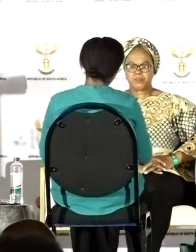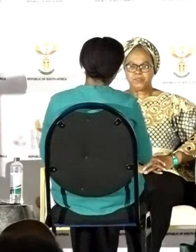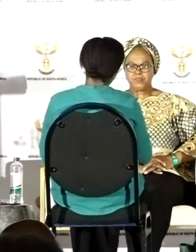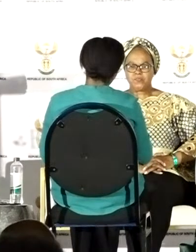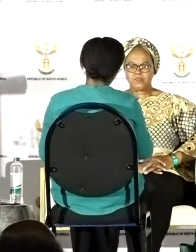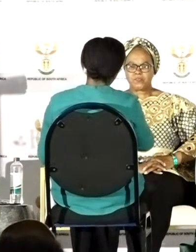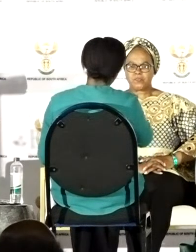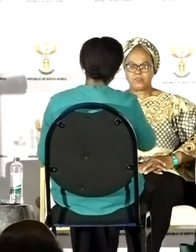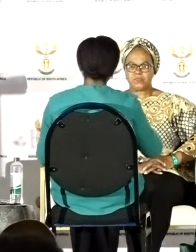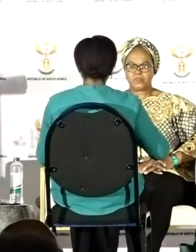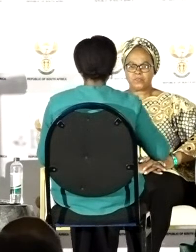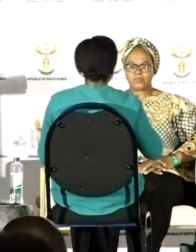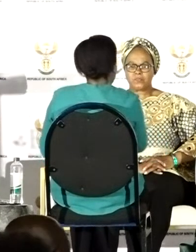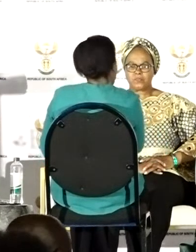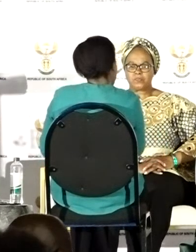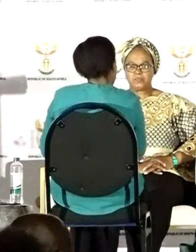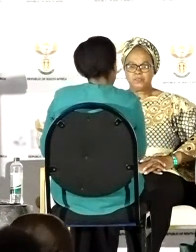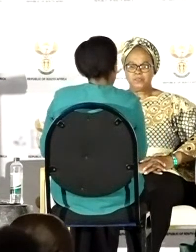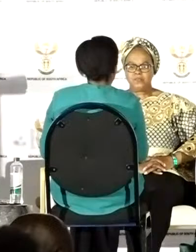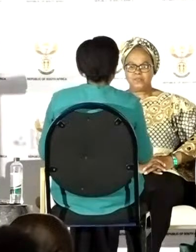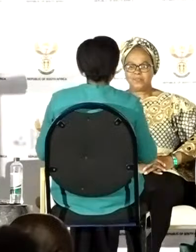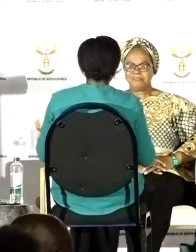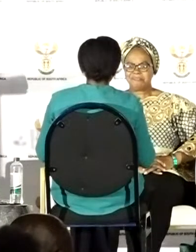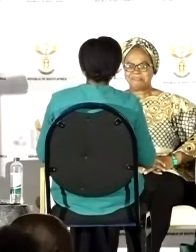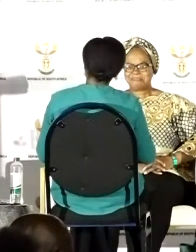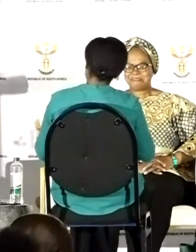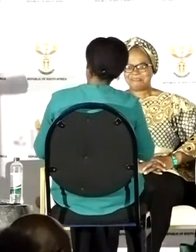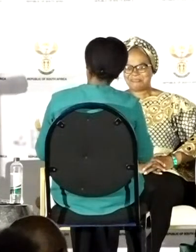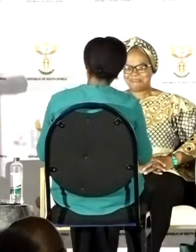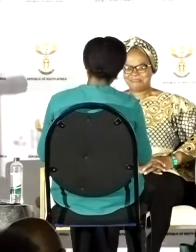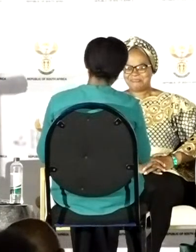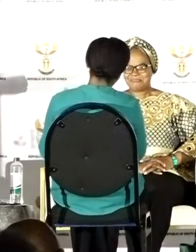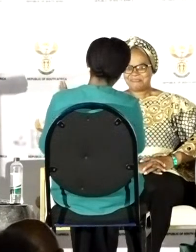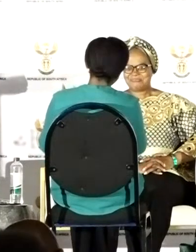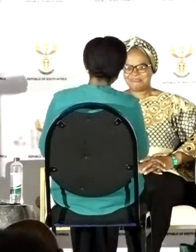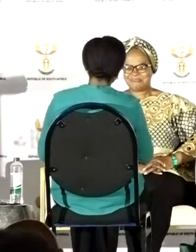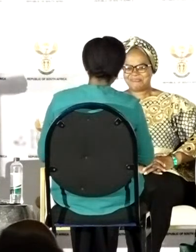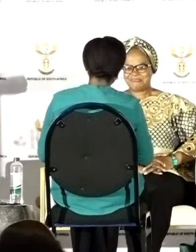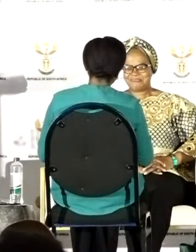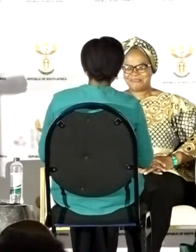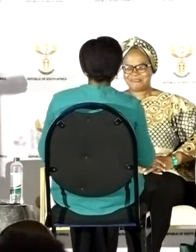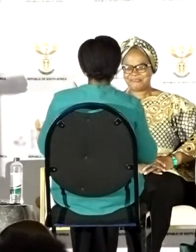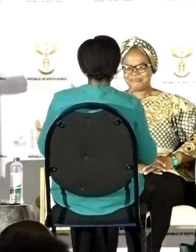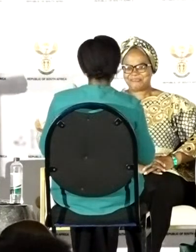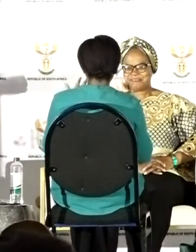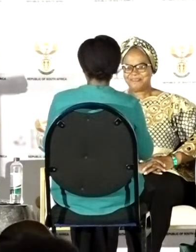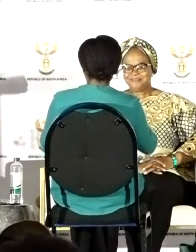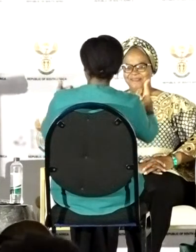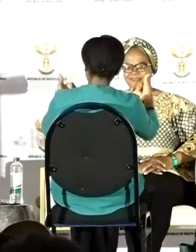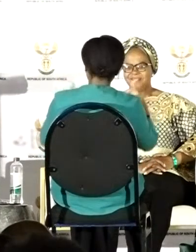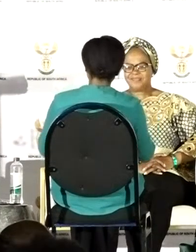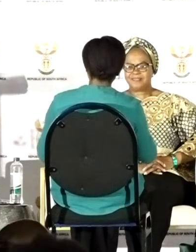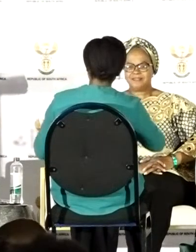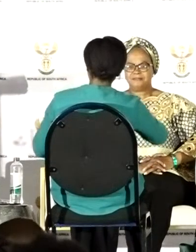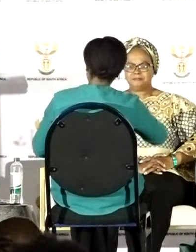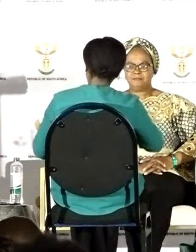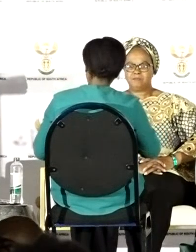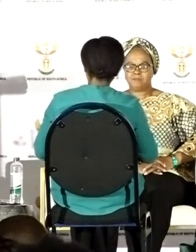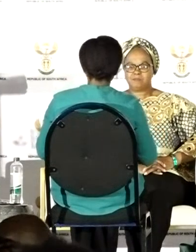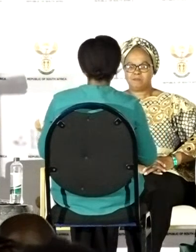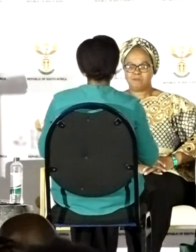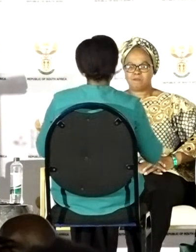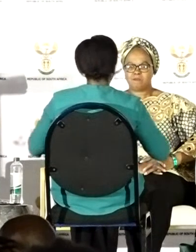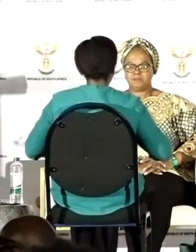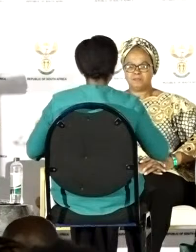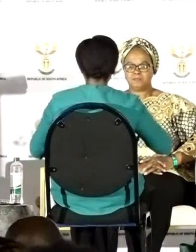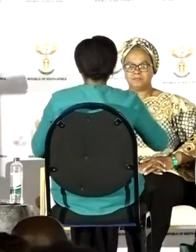are now not here. Thank you, first of all, to the Department of Transport for this summit, allowing us to engage with you on this